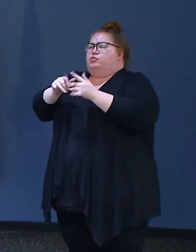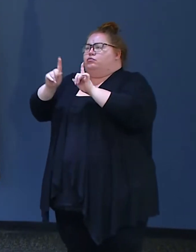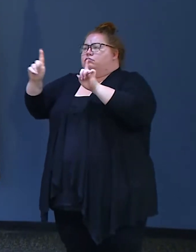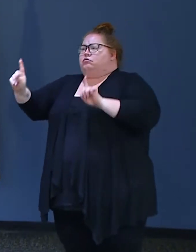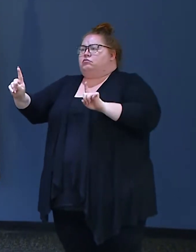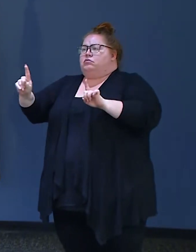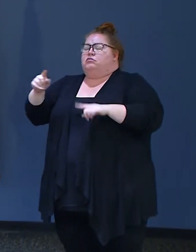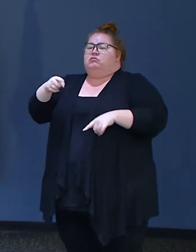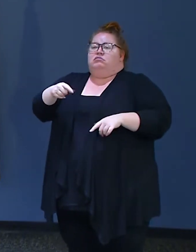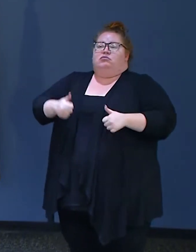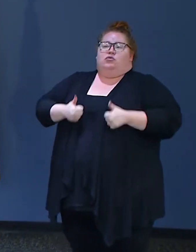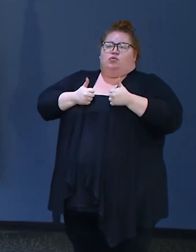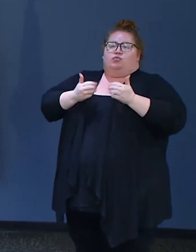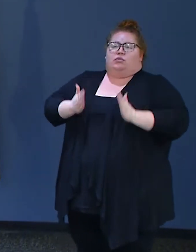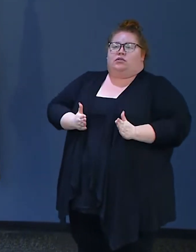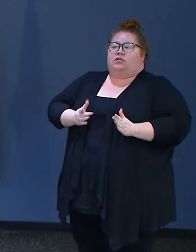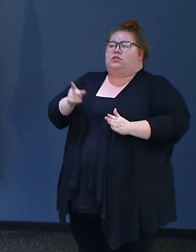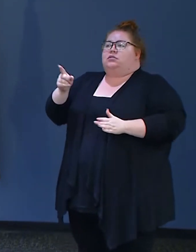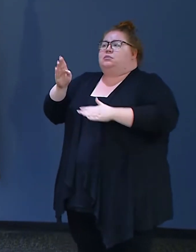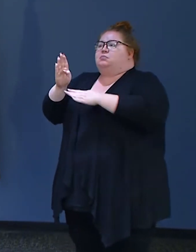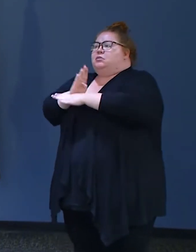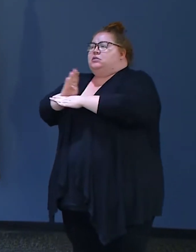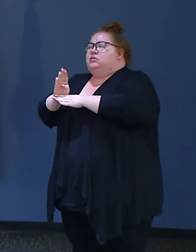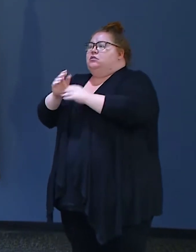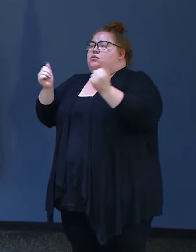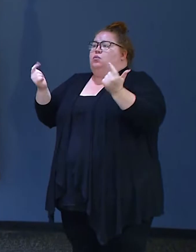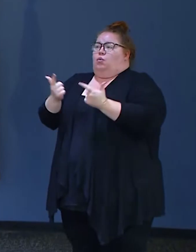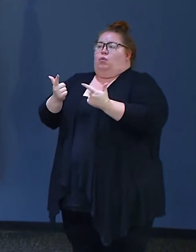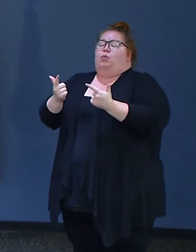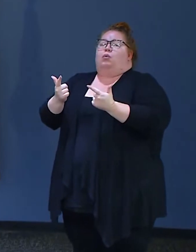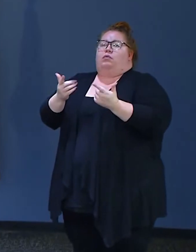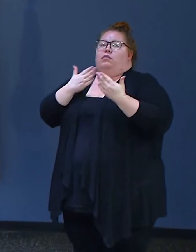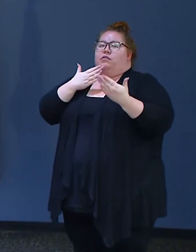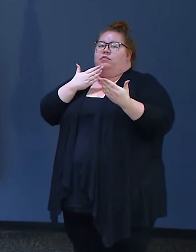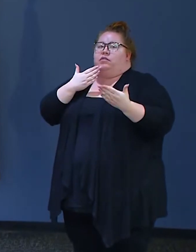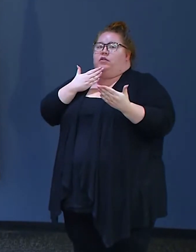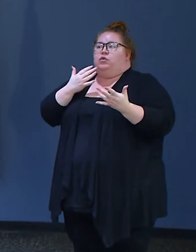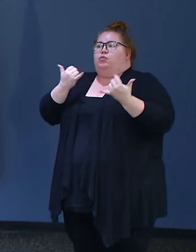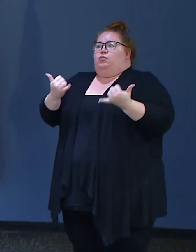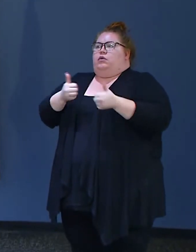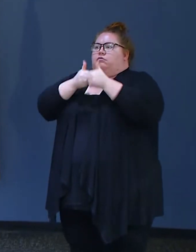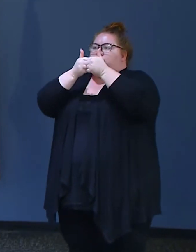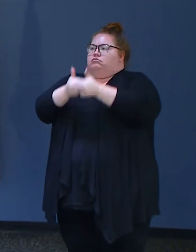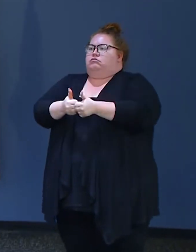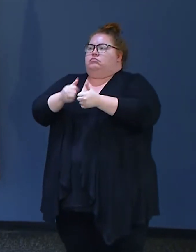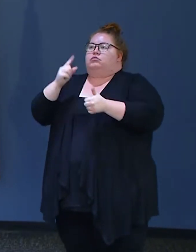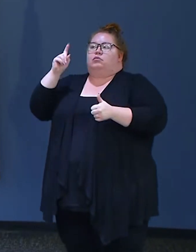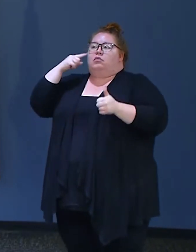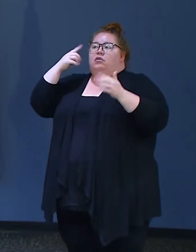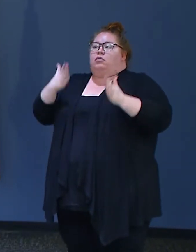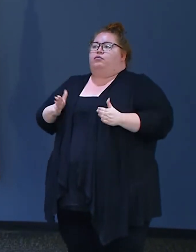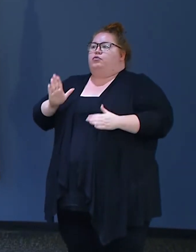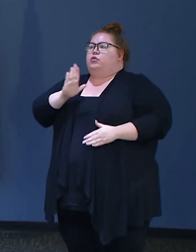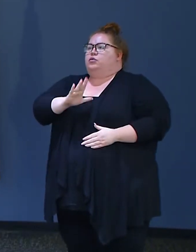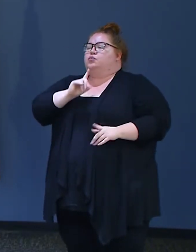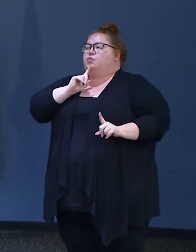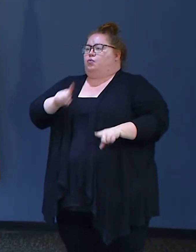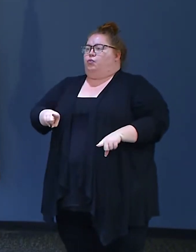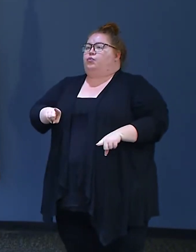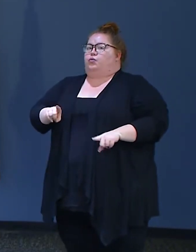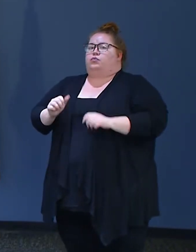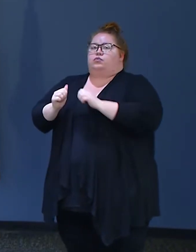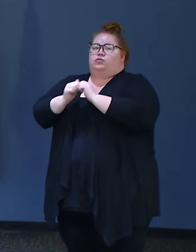businesses. And this is just a time to remember that we are all adhering to the governor's order together, and we definitely